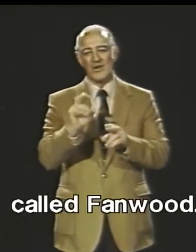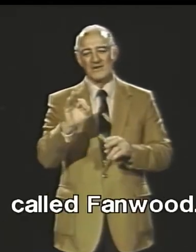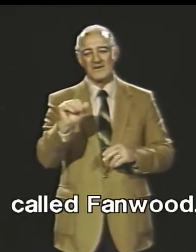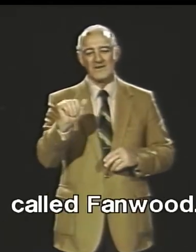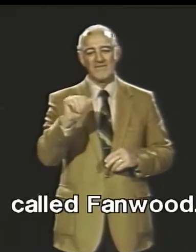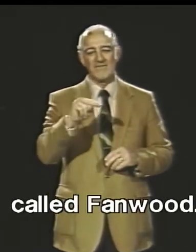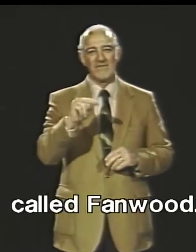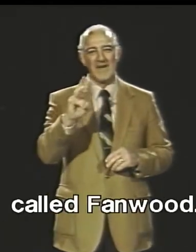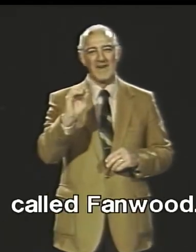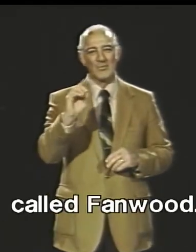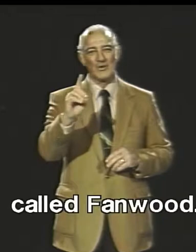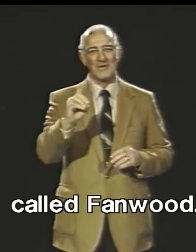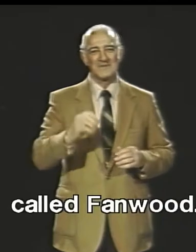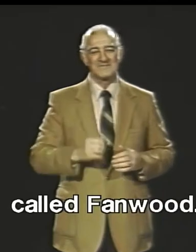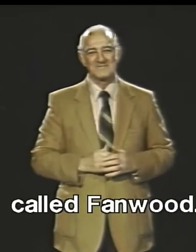called Fanwood.